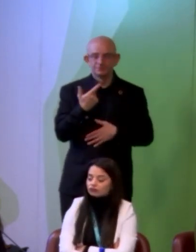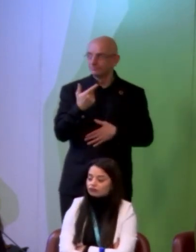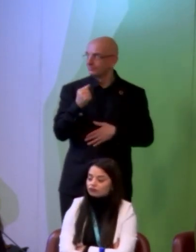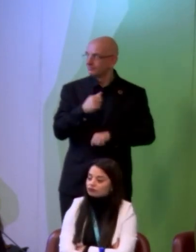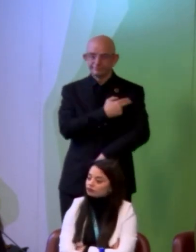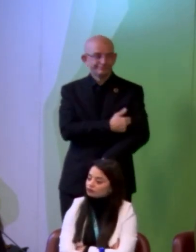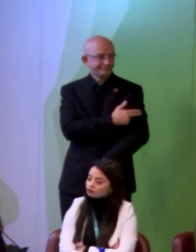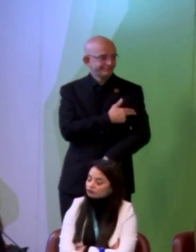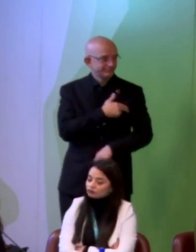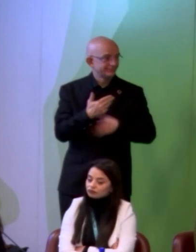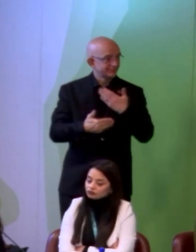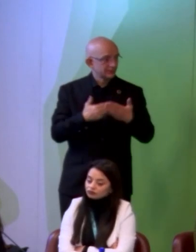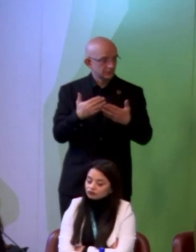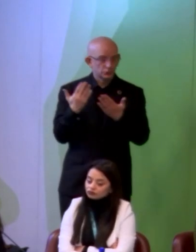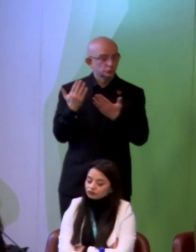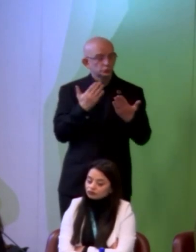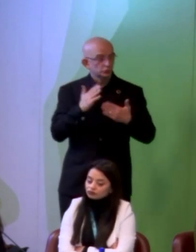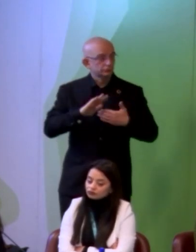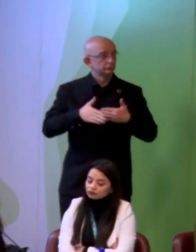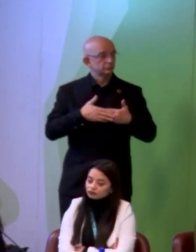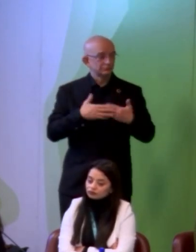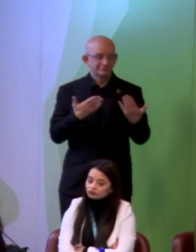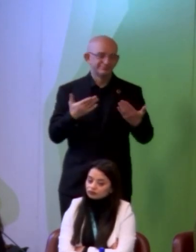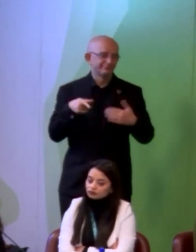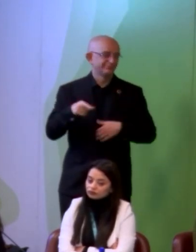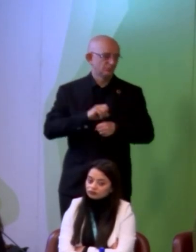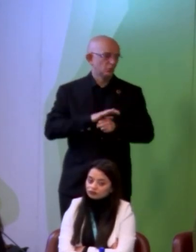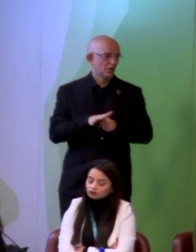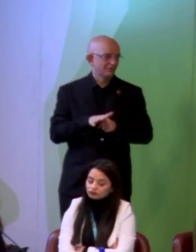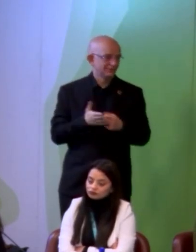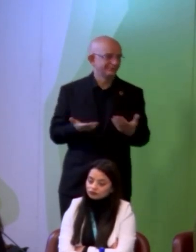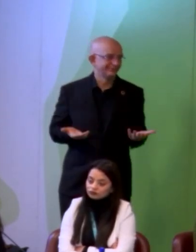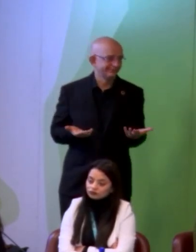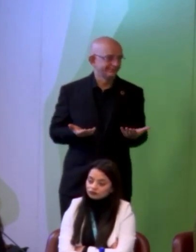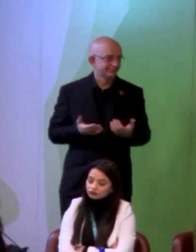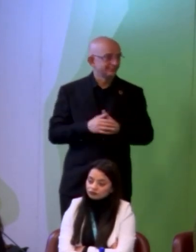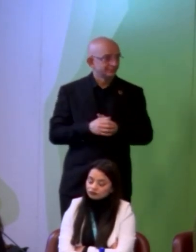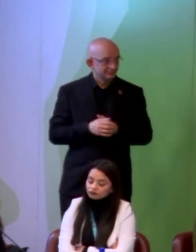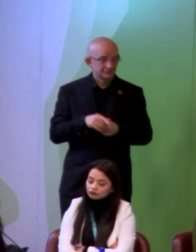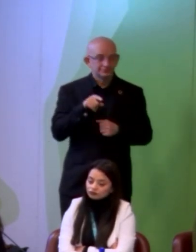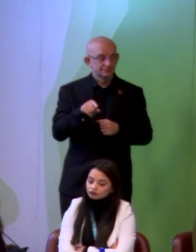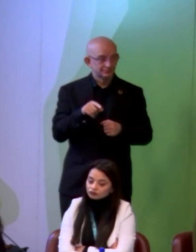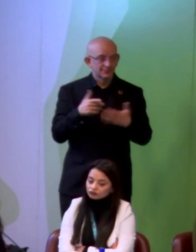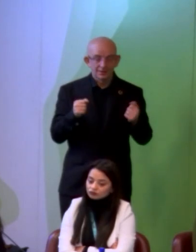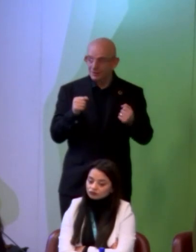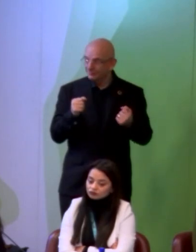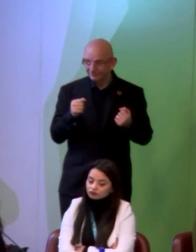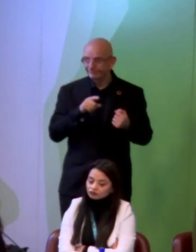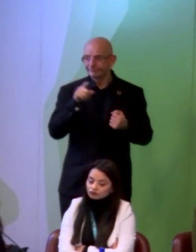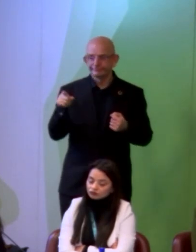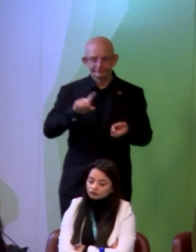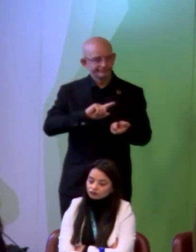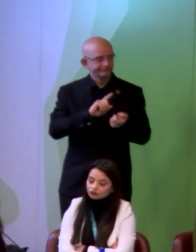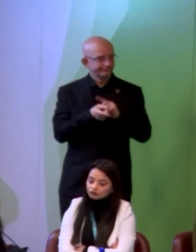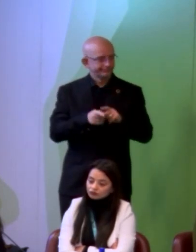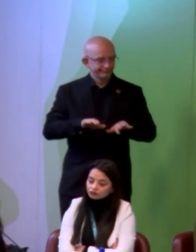by COVID-19 pandemic response, Amir did not have the access online learning as his family could not afford the necessary